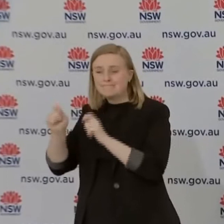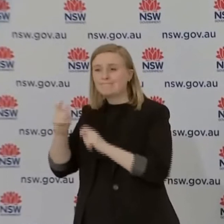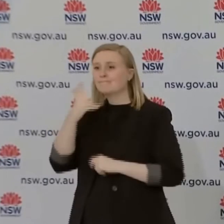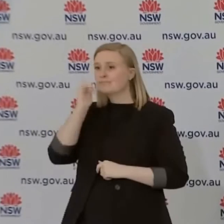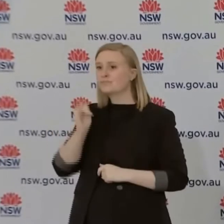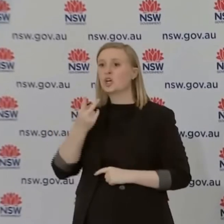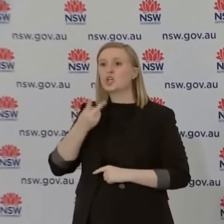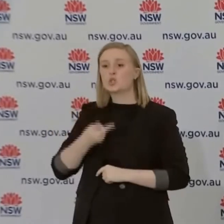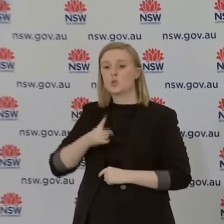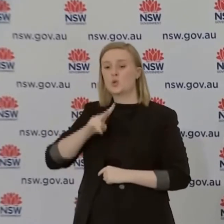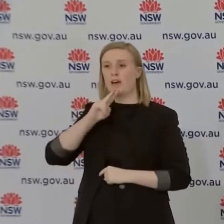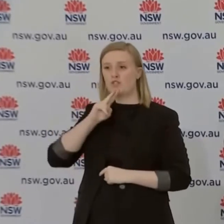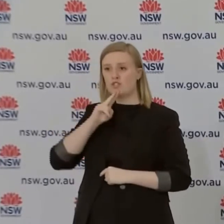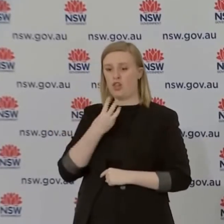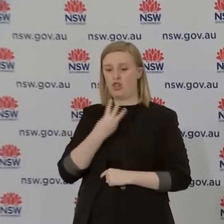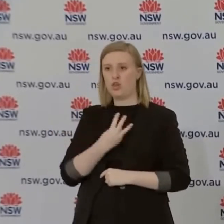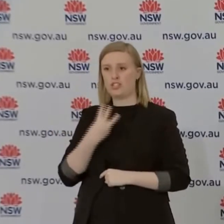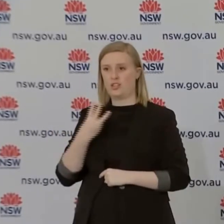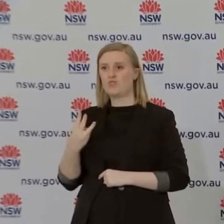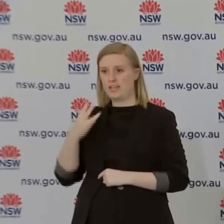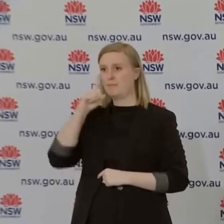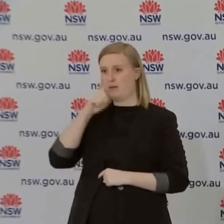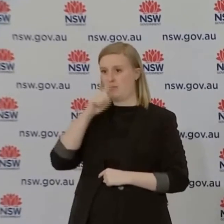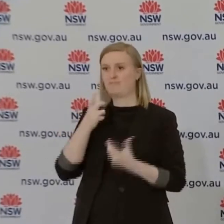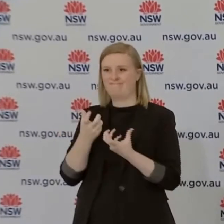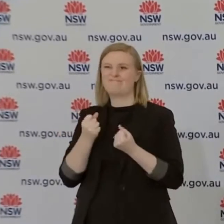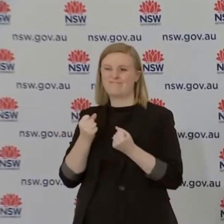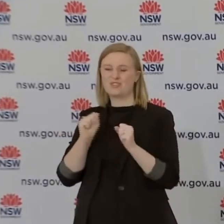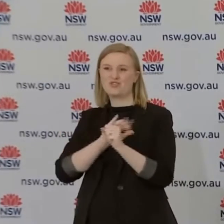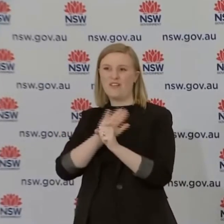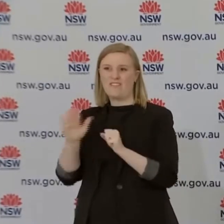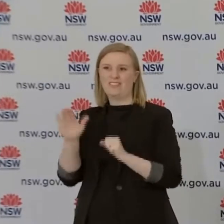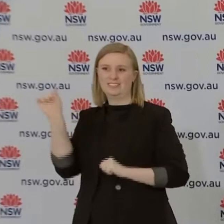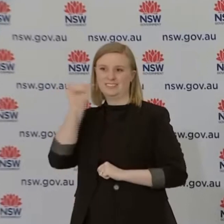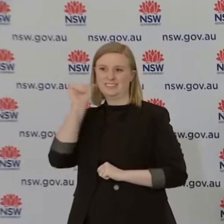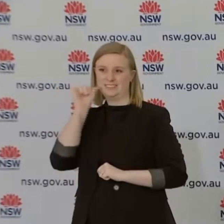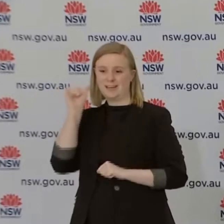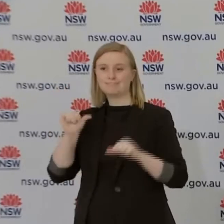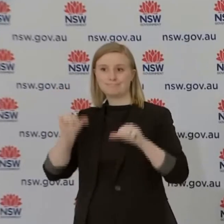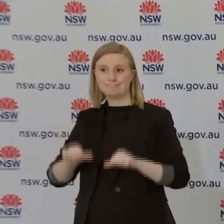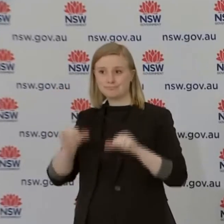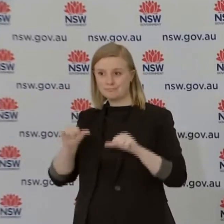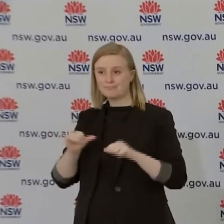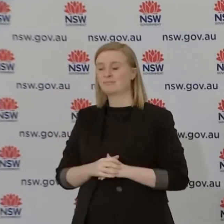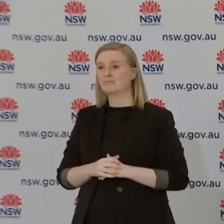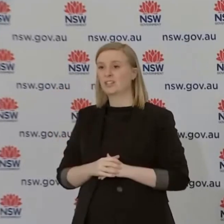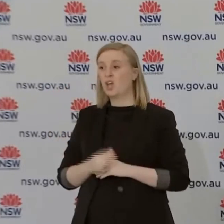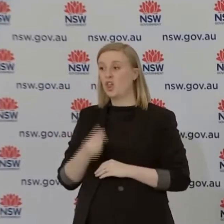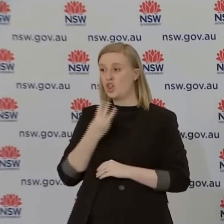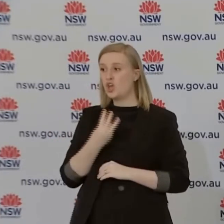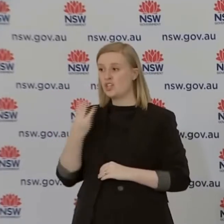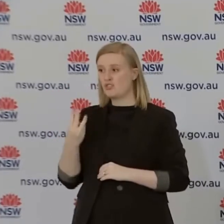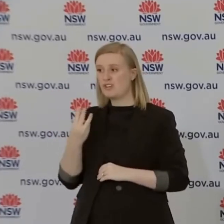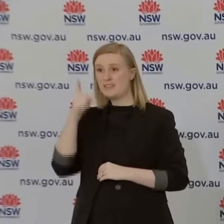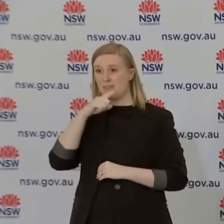of community transmission in the last 24 hours. At least 47 of those at this stage were infectious in the community for